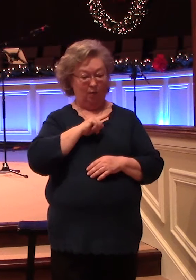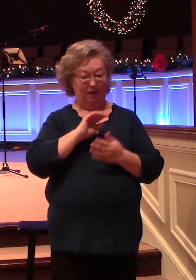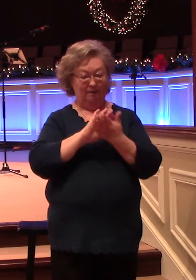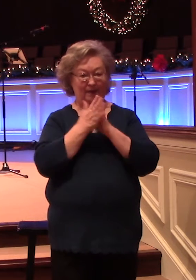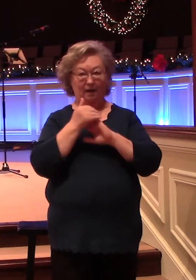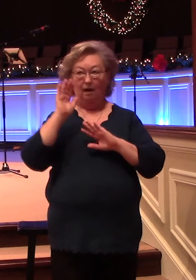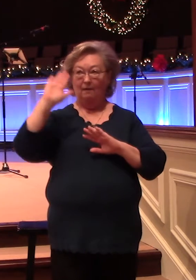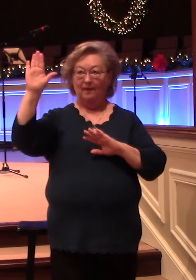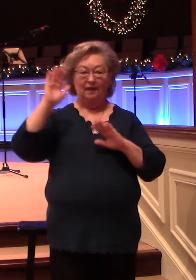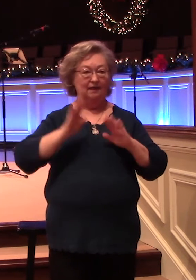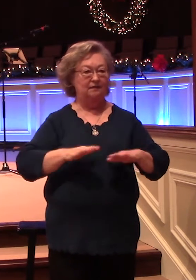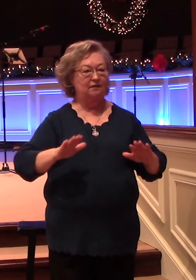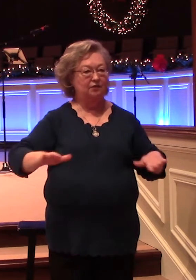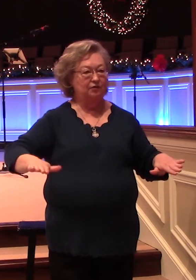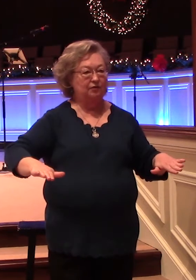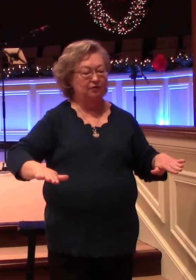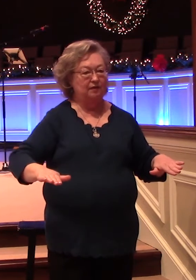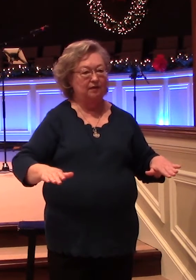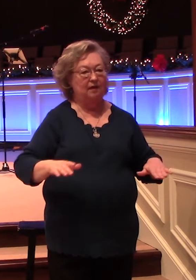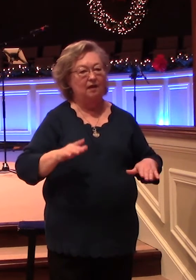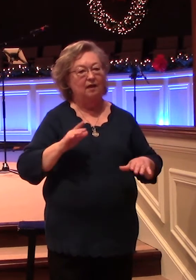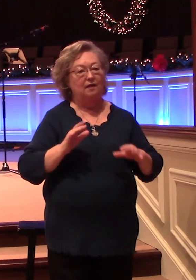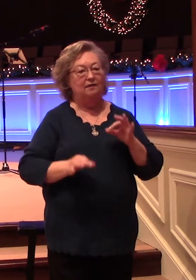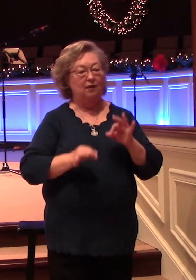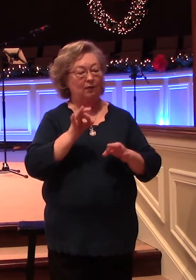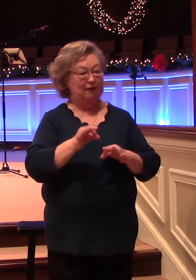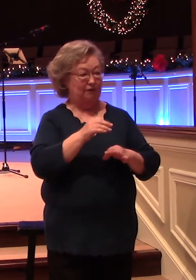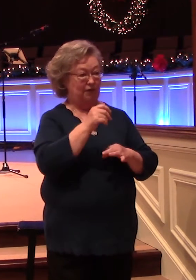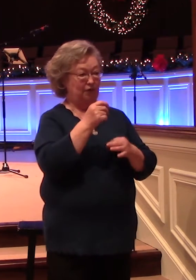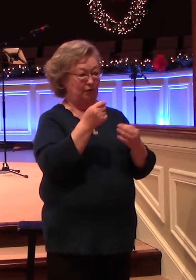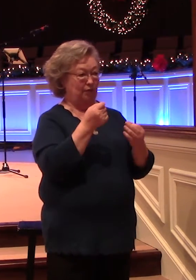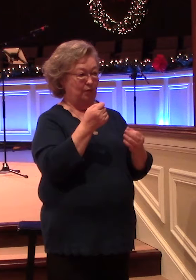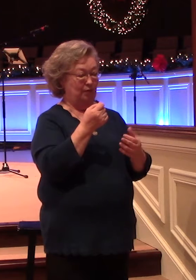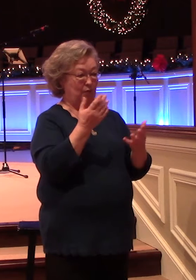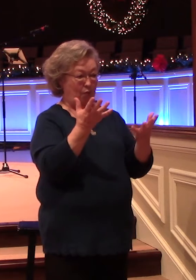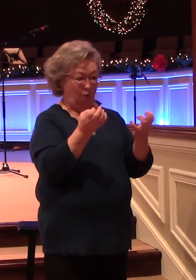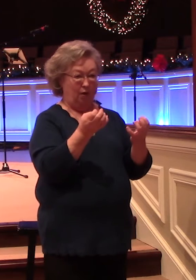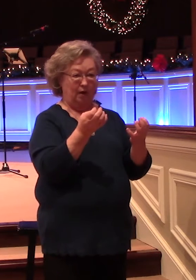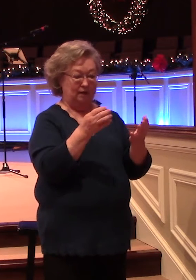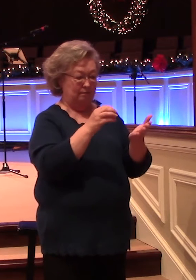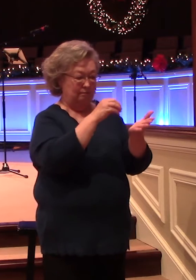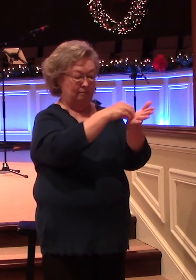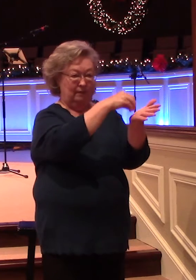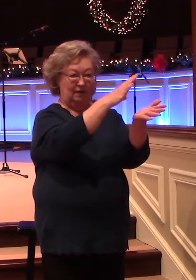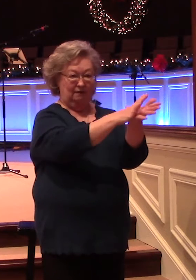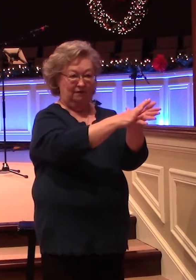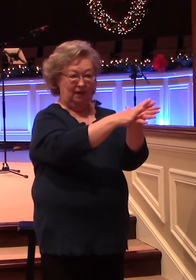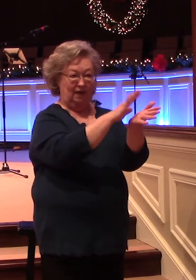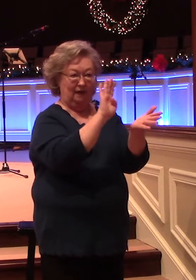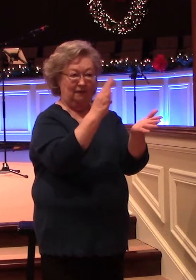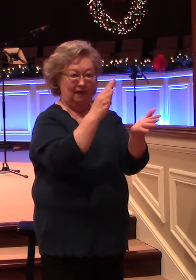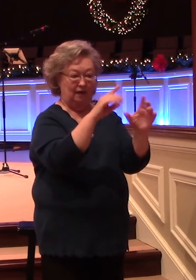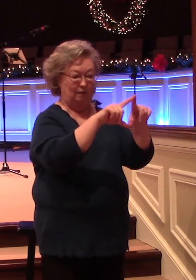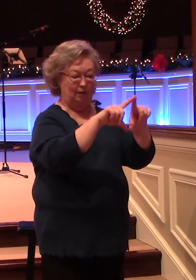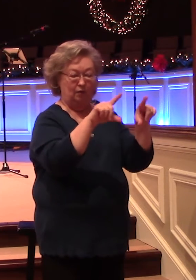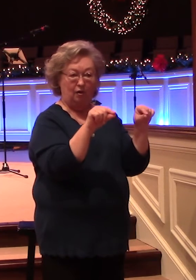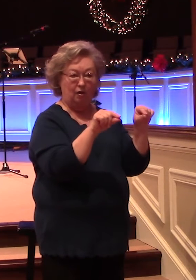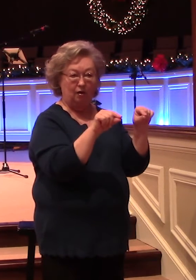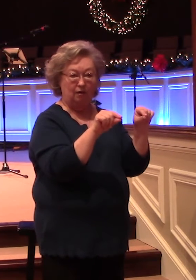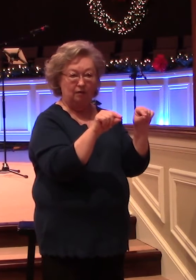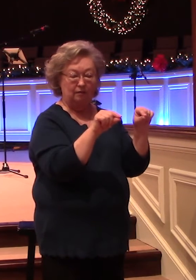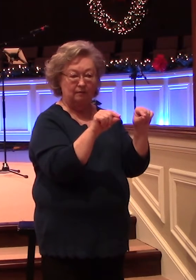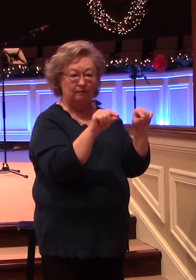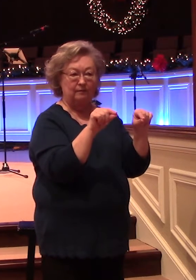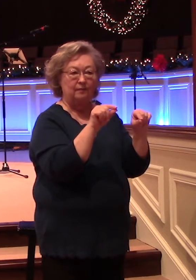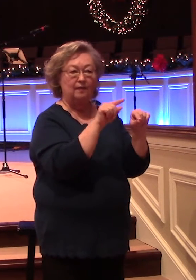So if you're going to give this morning, if you're going to fill out one of these little blue cards, or you're going to begin to listen to the Lord's leading about how you should give in order to love one another, it